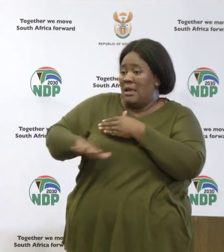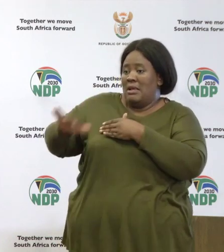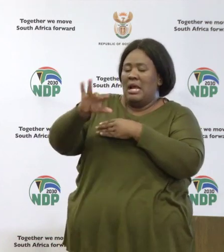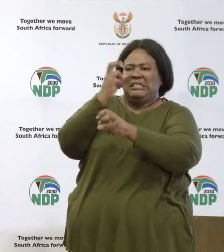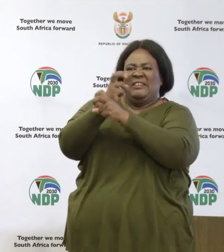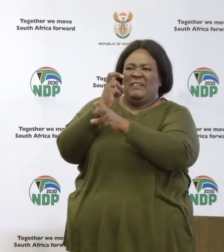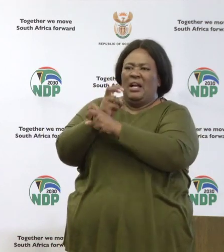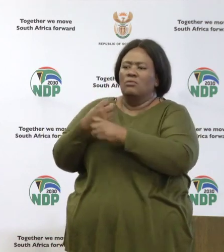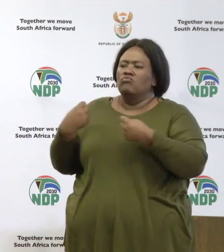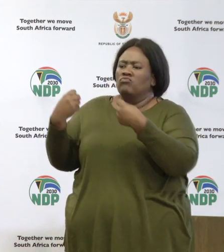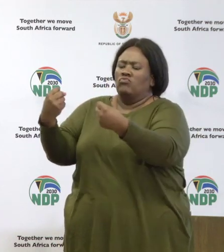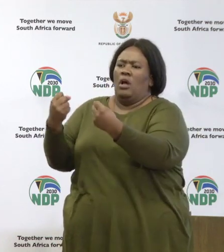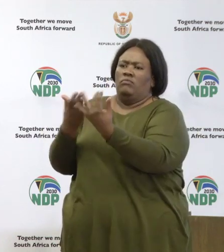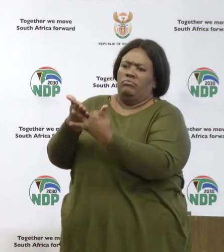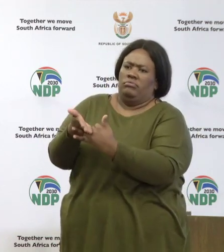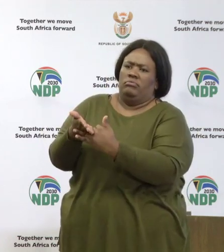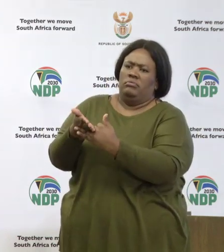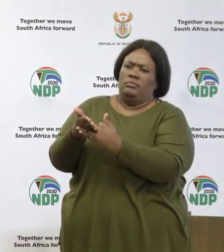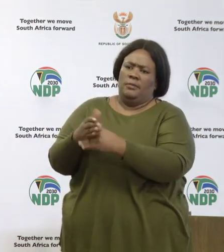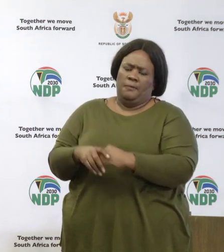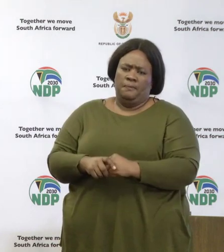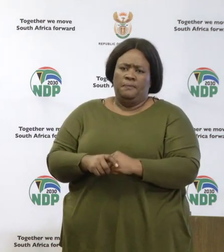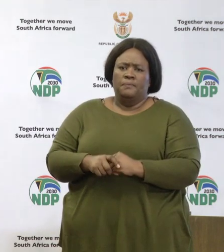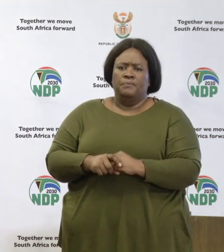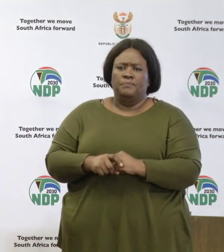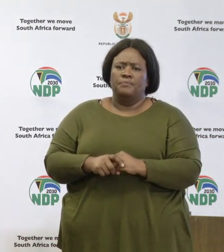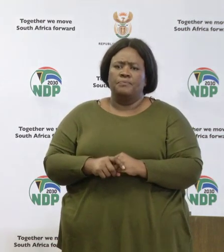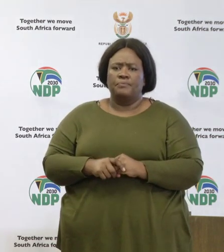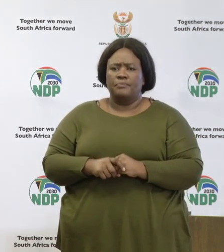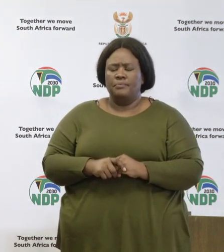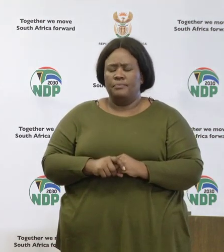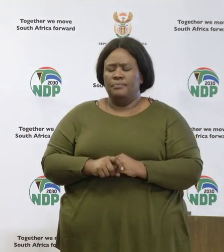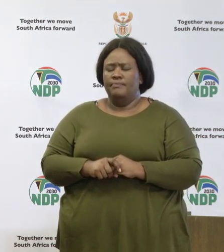the necessary disinfectation that we want to